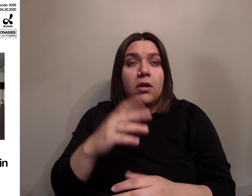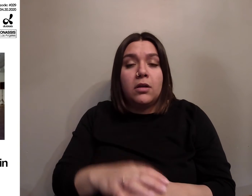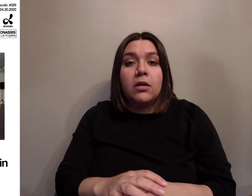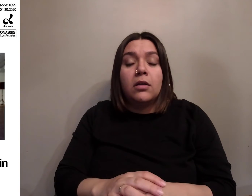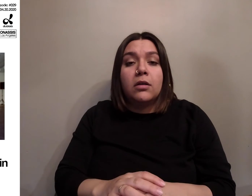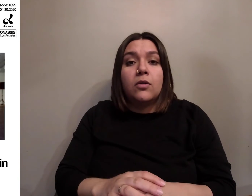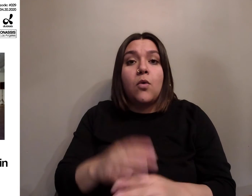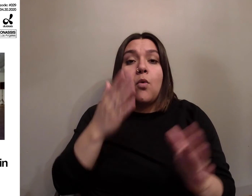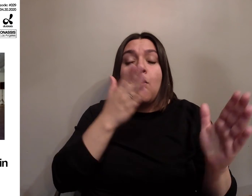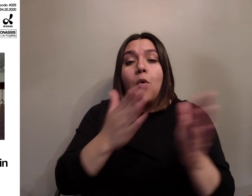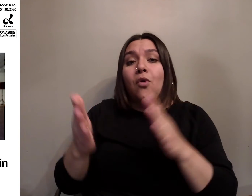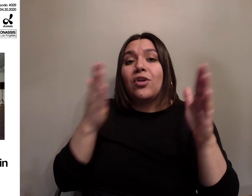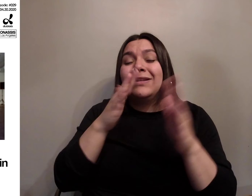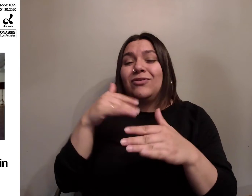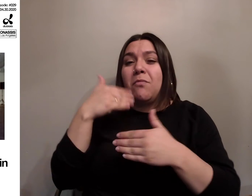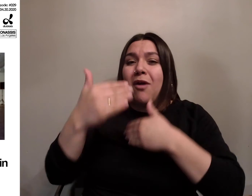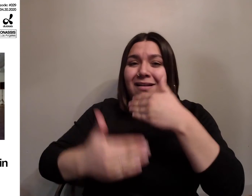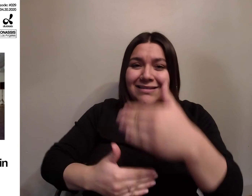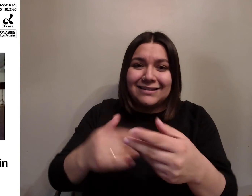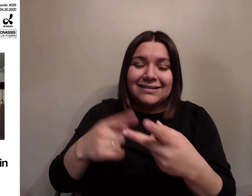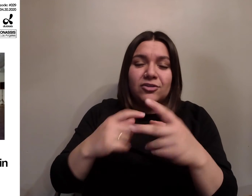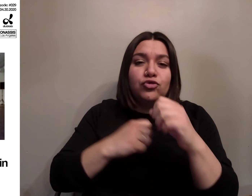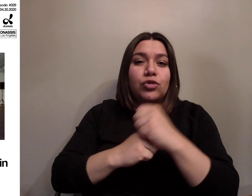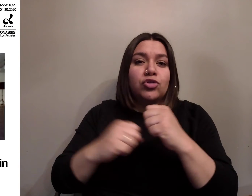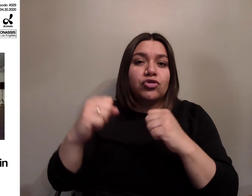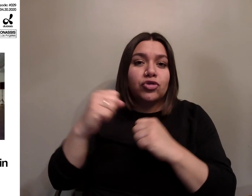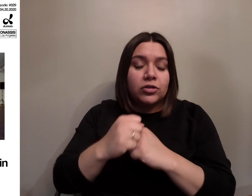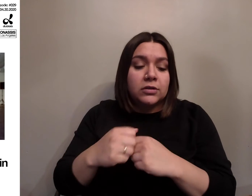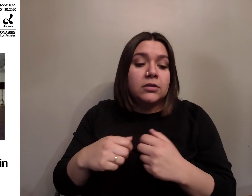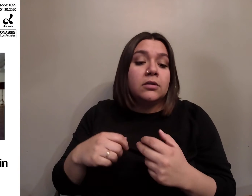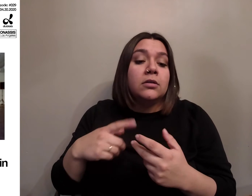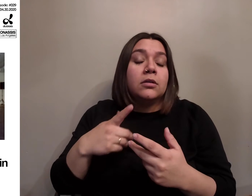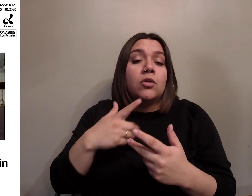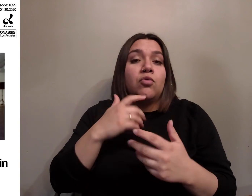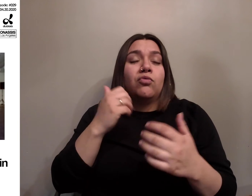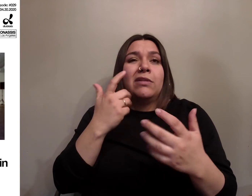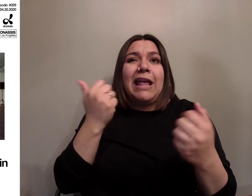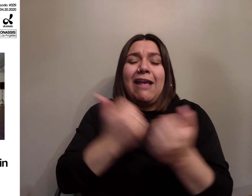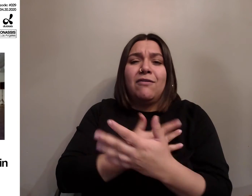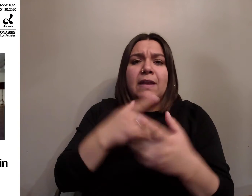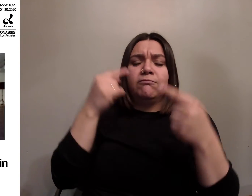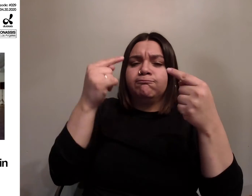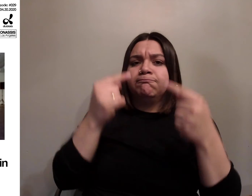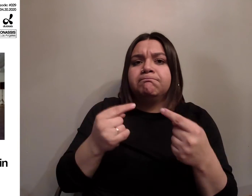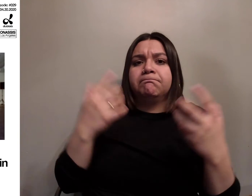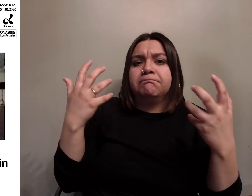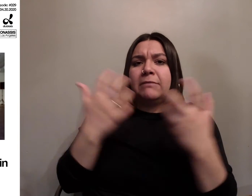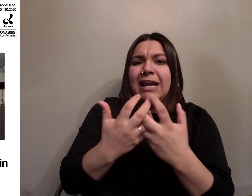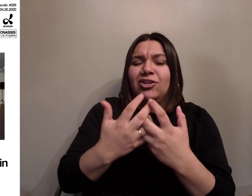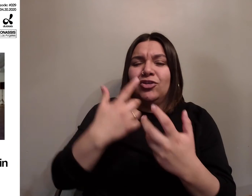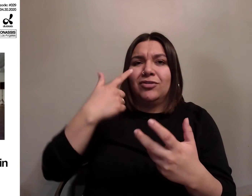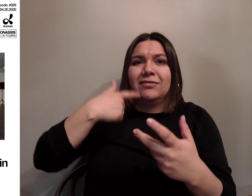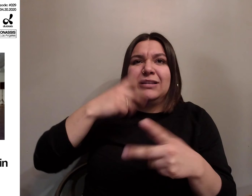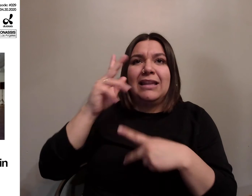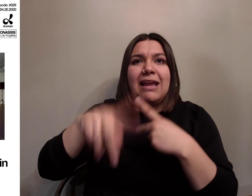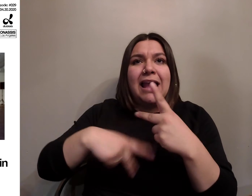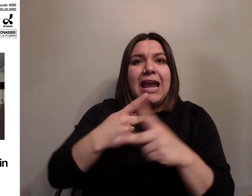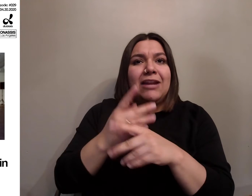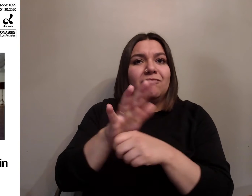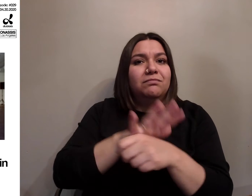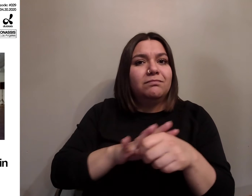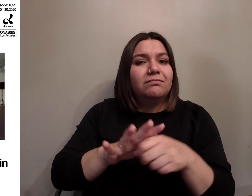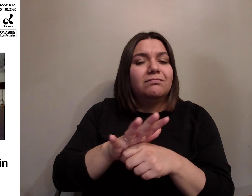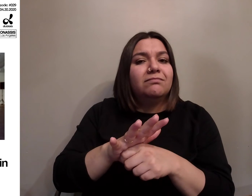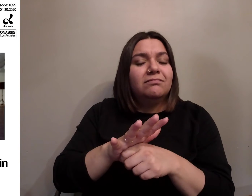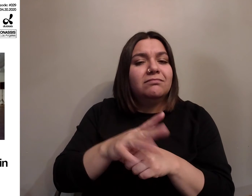co-creating together. So we basically took some time to really build capacity as an organization, take time